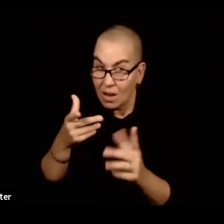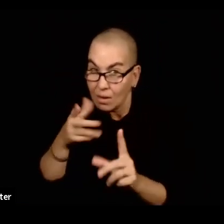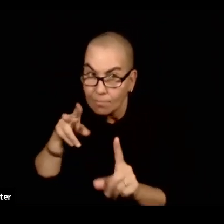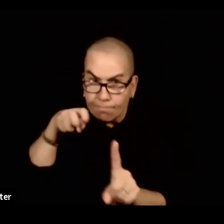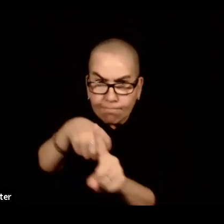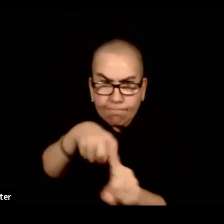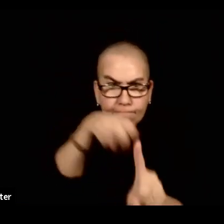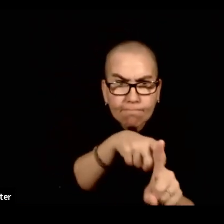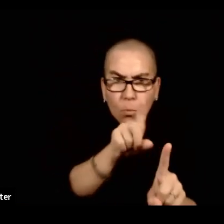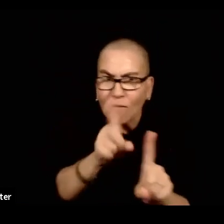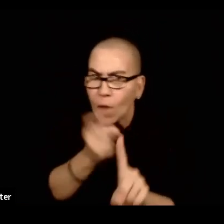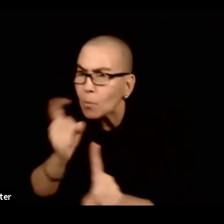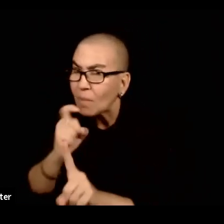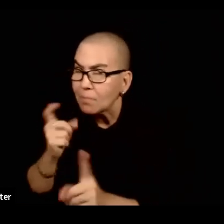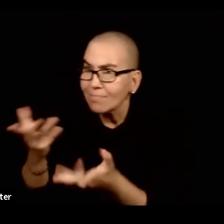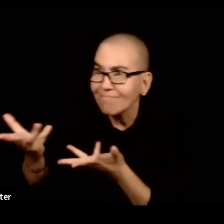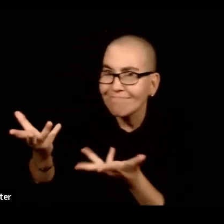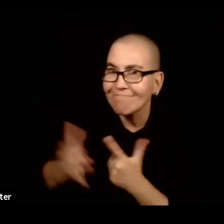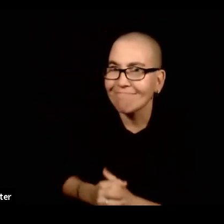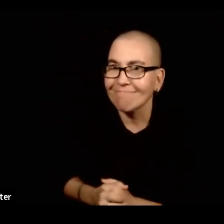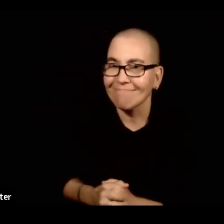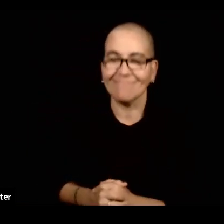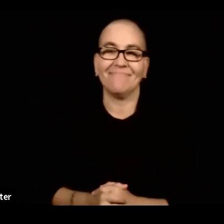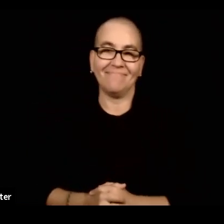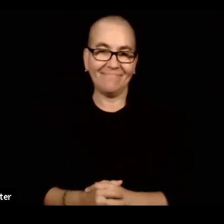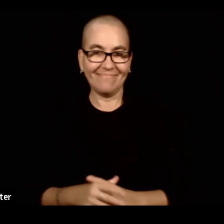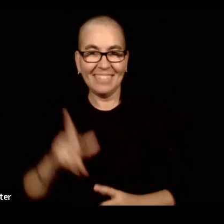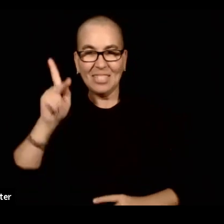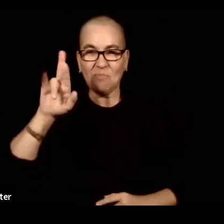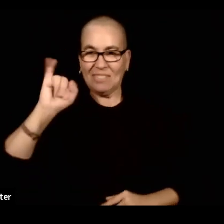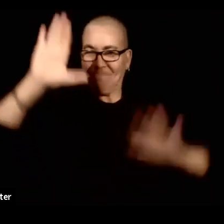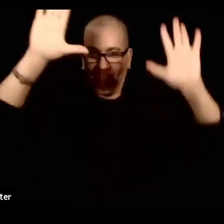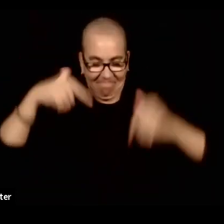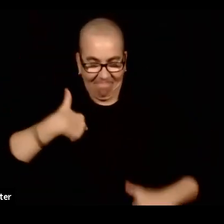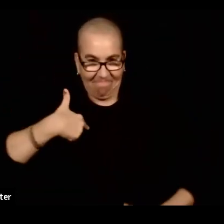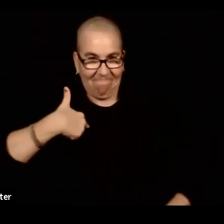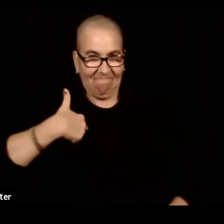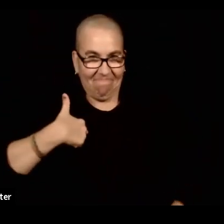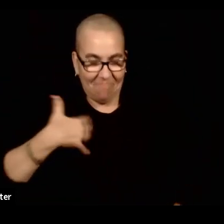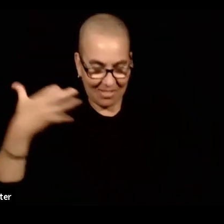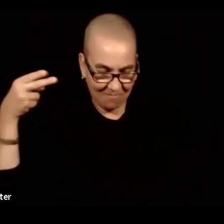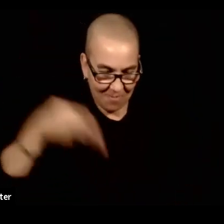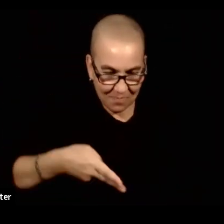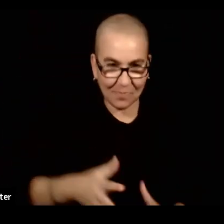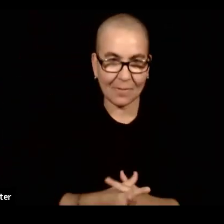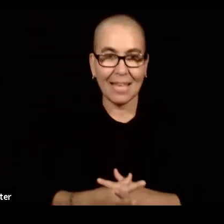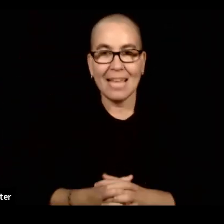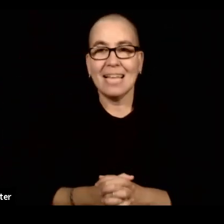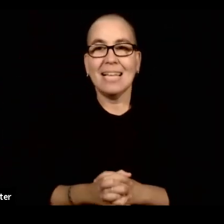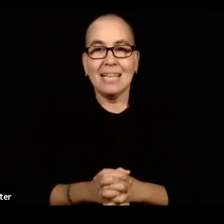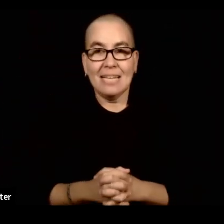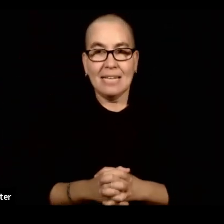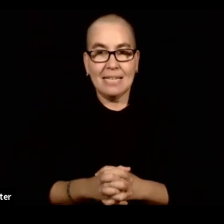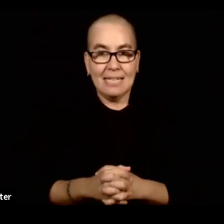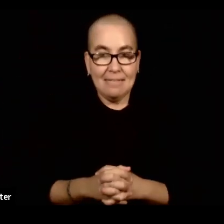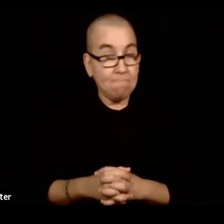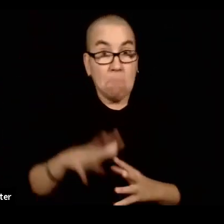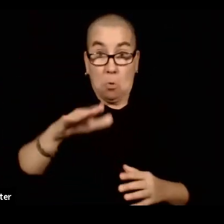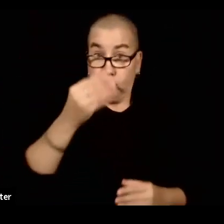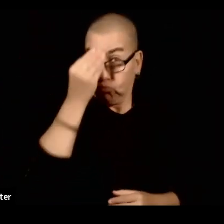This is Chris, and I'll just jump right in there. We have not seen additional cases, although we are continuing